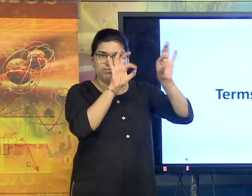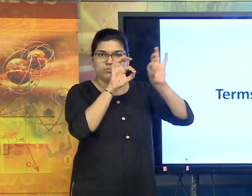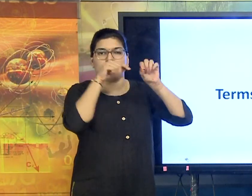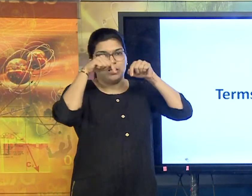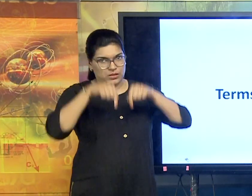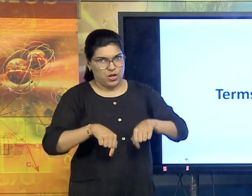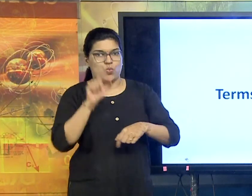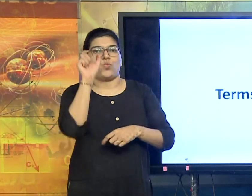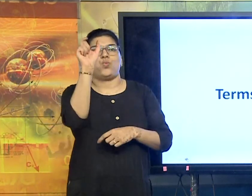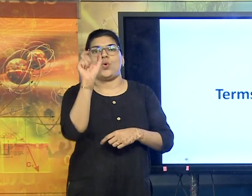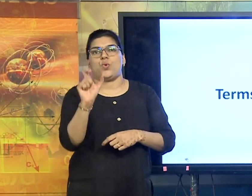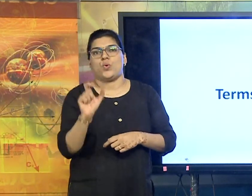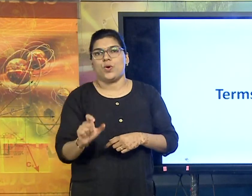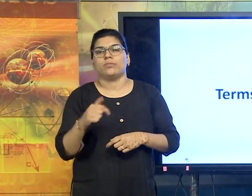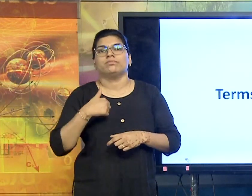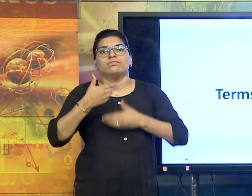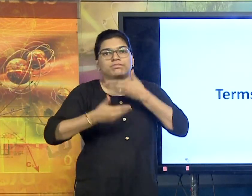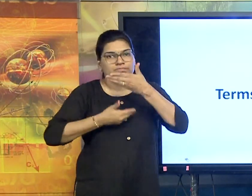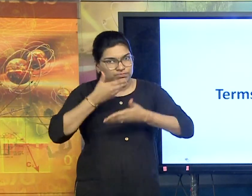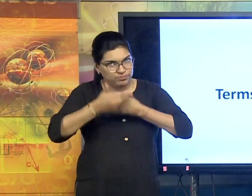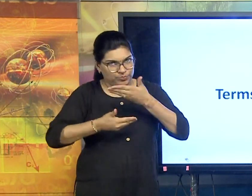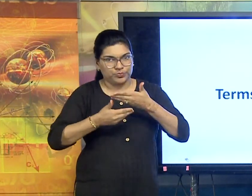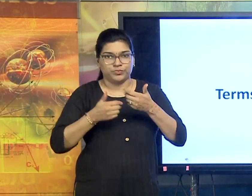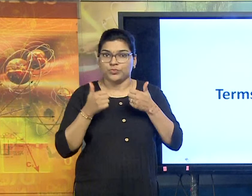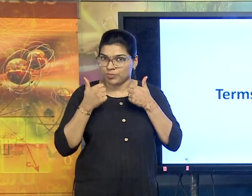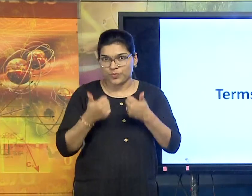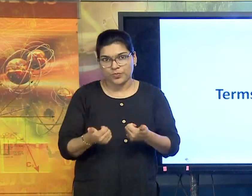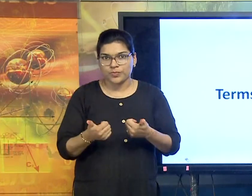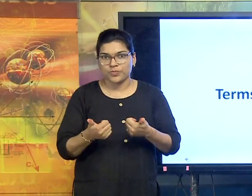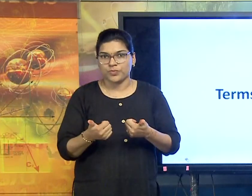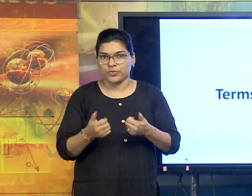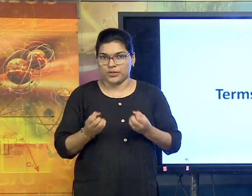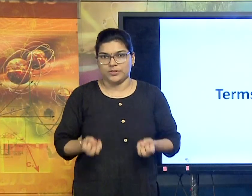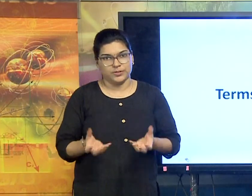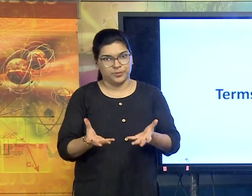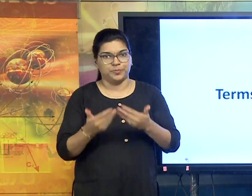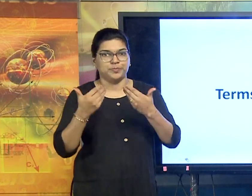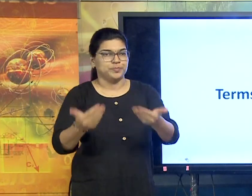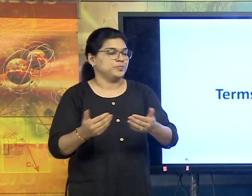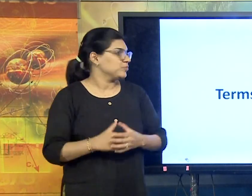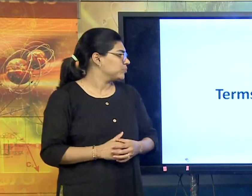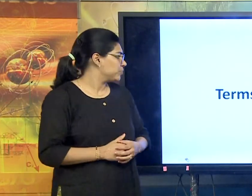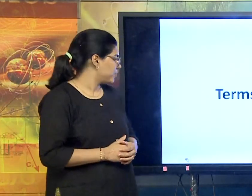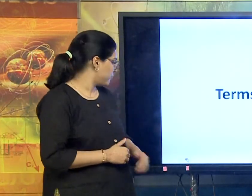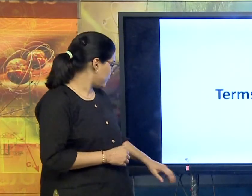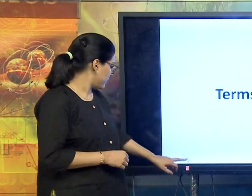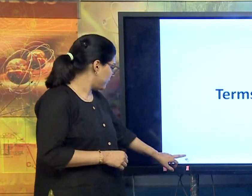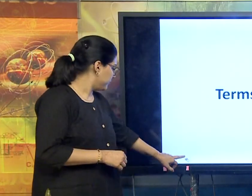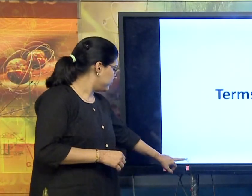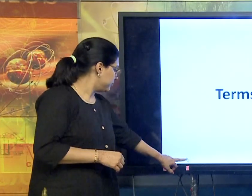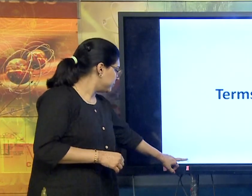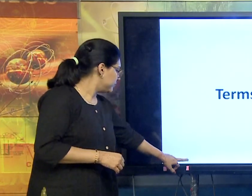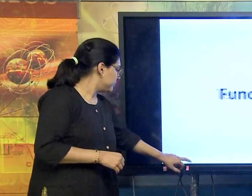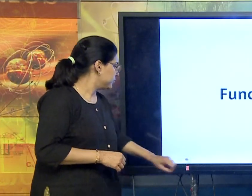MS Excel only. So we will be doing all those new words. Let us begin.